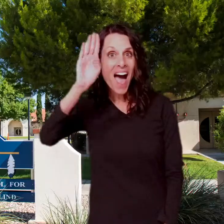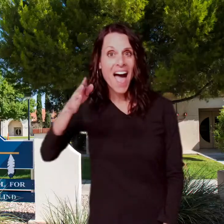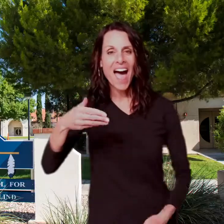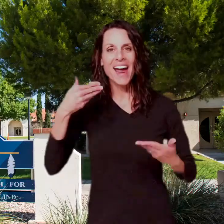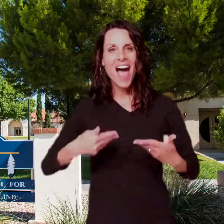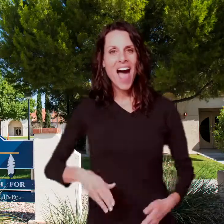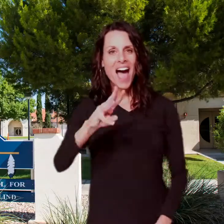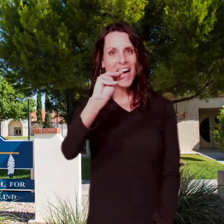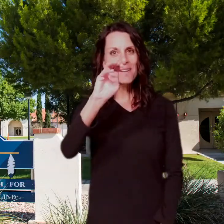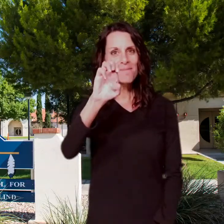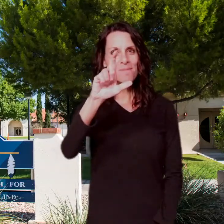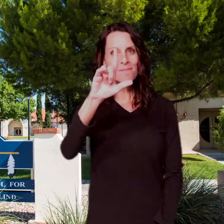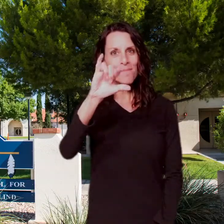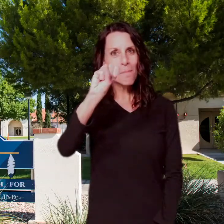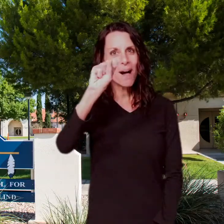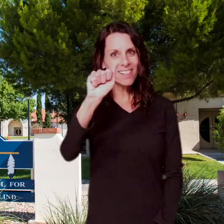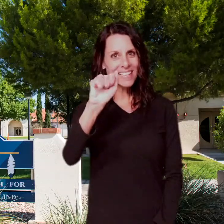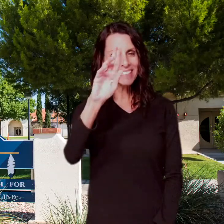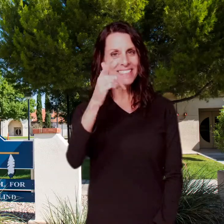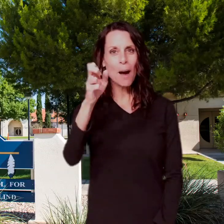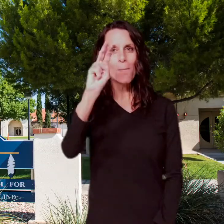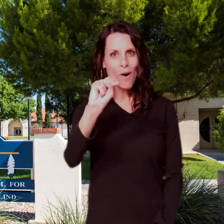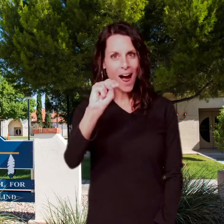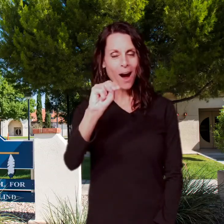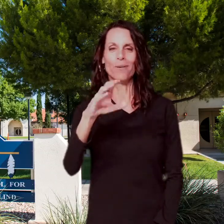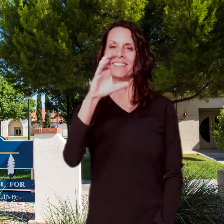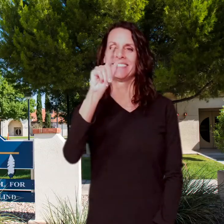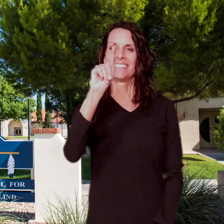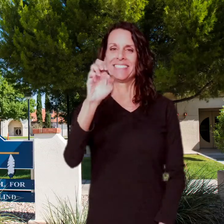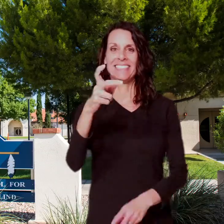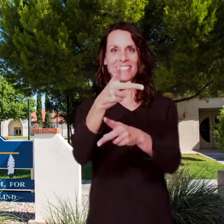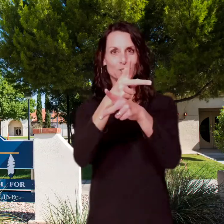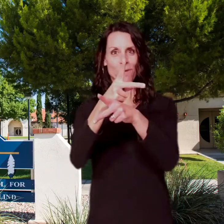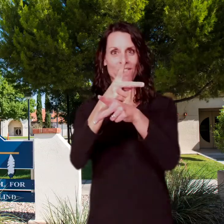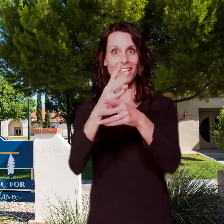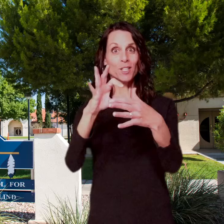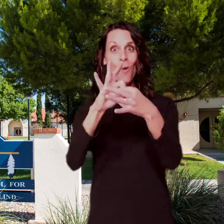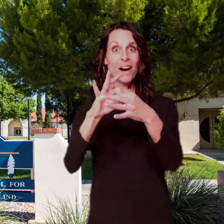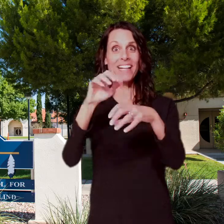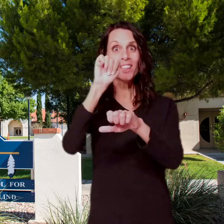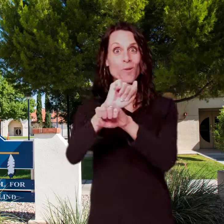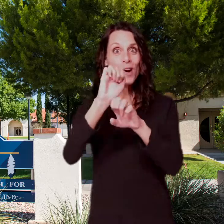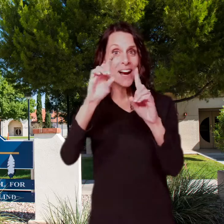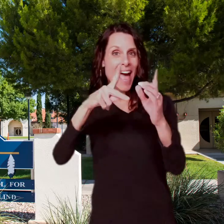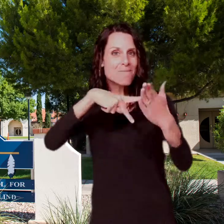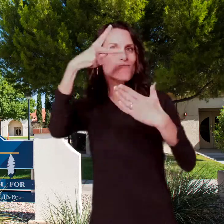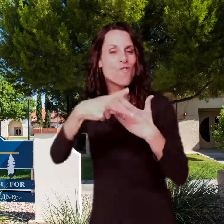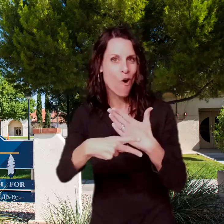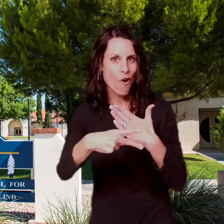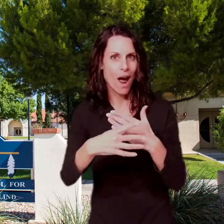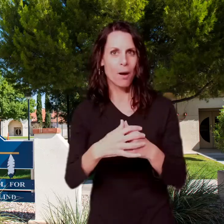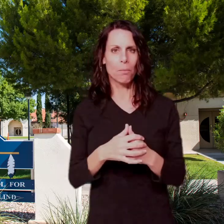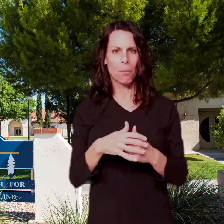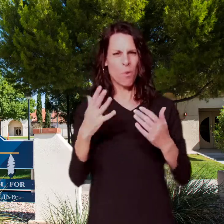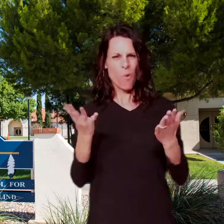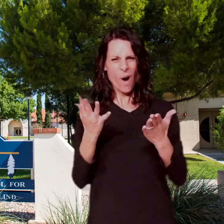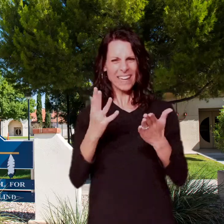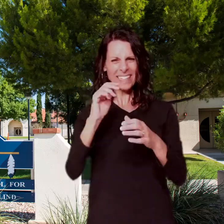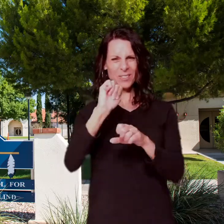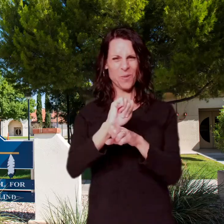Hi, I'm Melissa Brown, CTE Supervisor and Coordinator for the WorkEd program. So what is